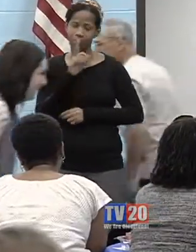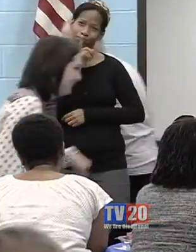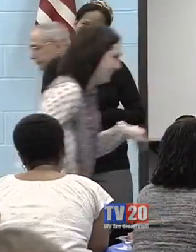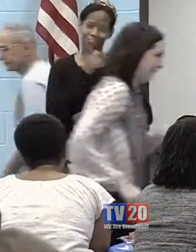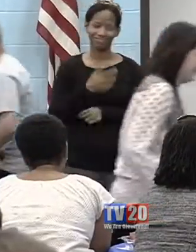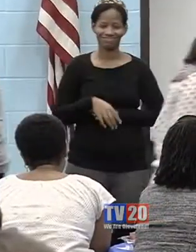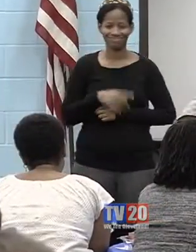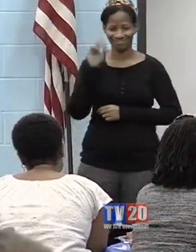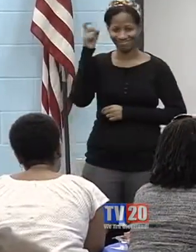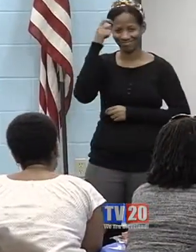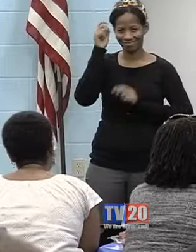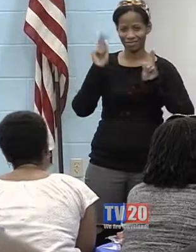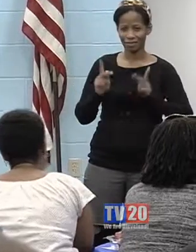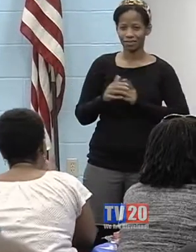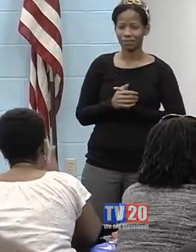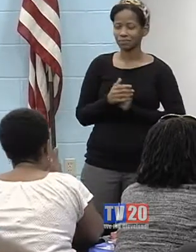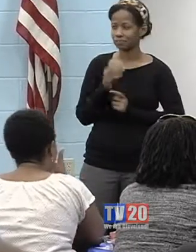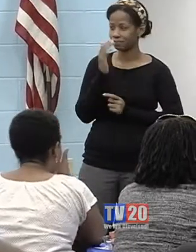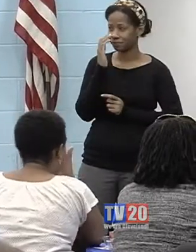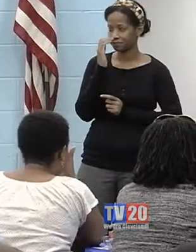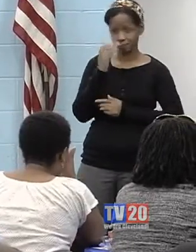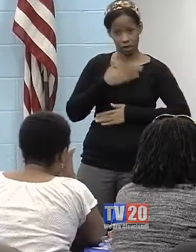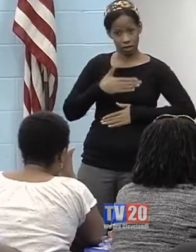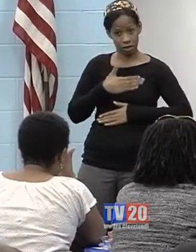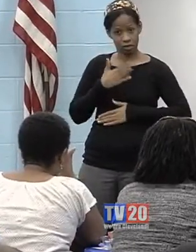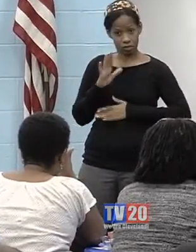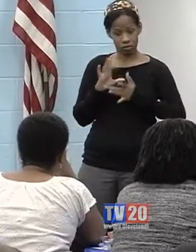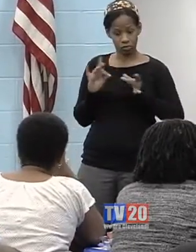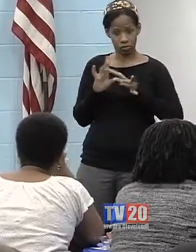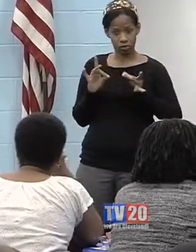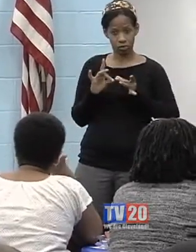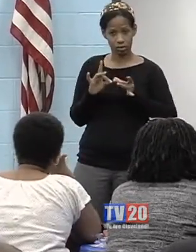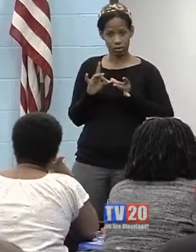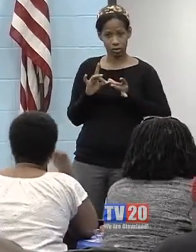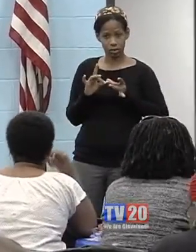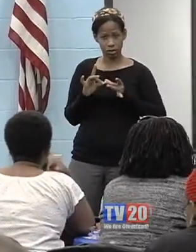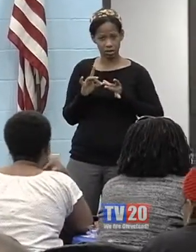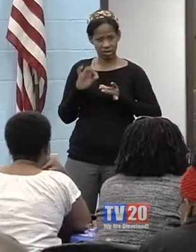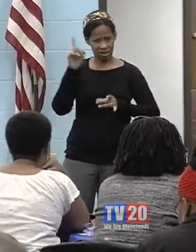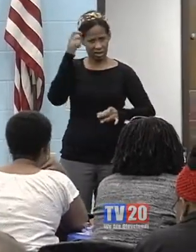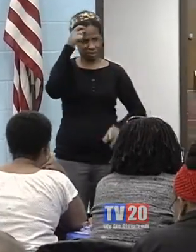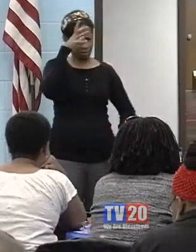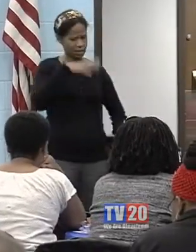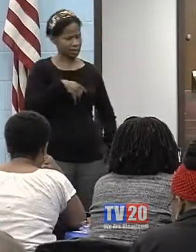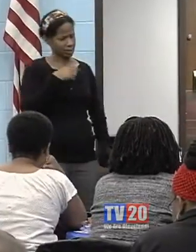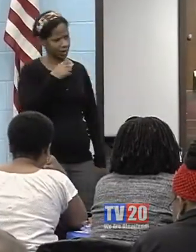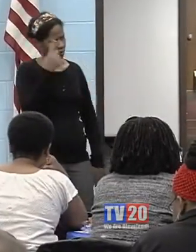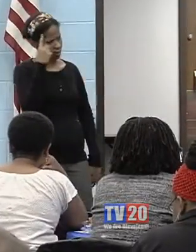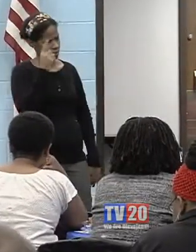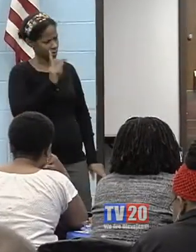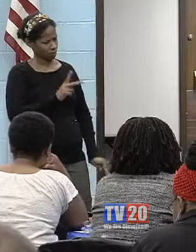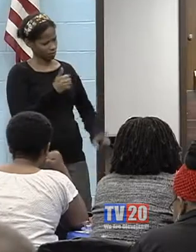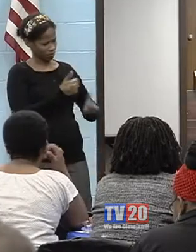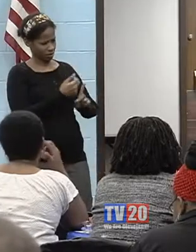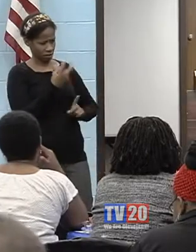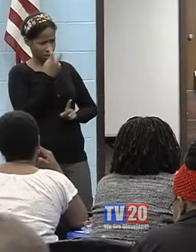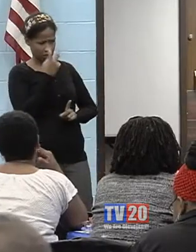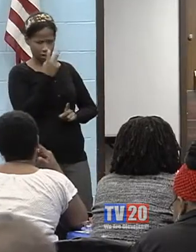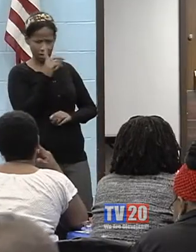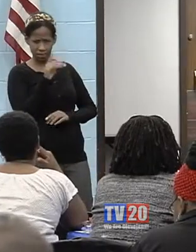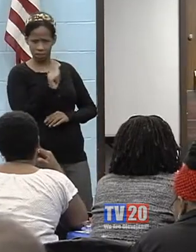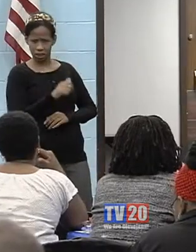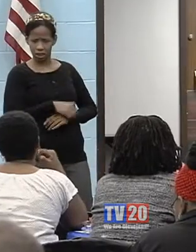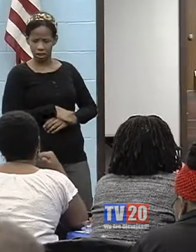said, you know, Larry, I appreciate what you're saying, but I don't think a person who's blind is